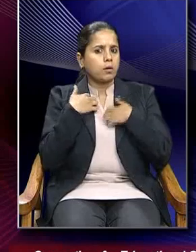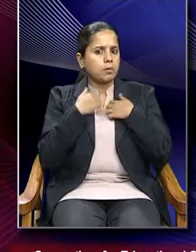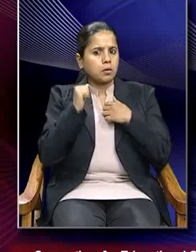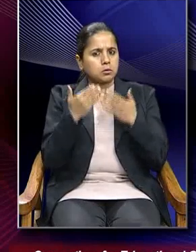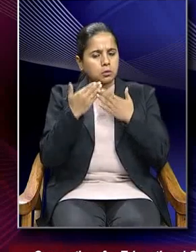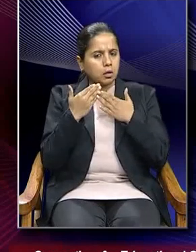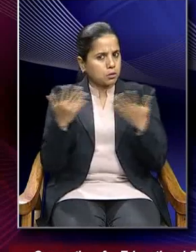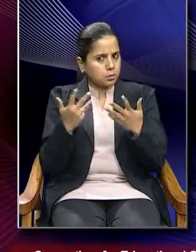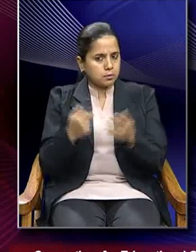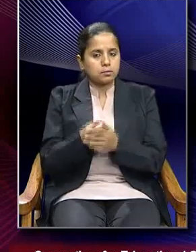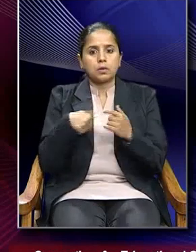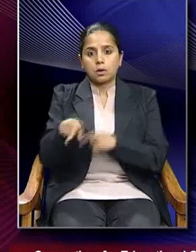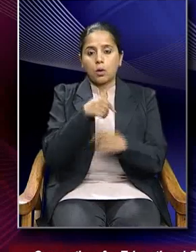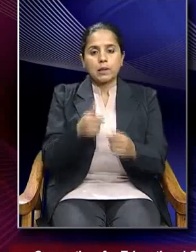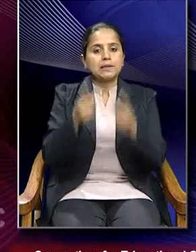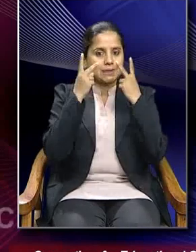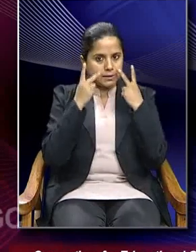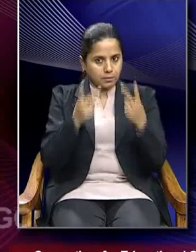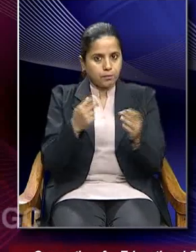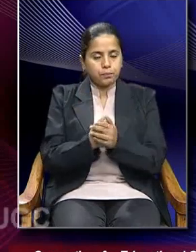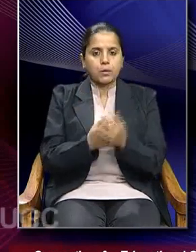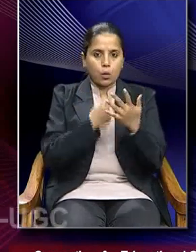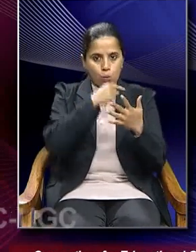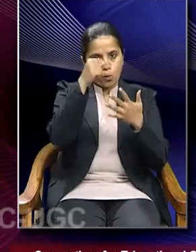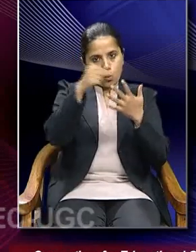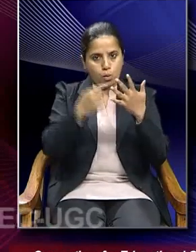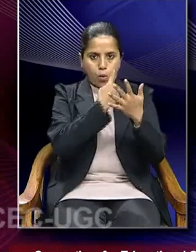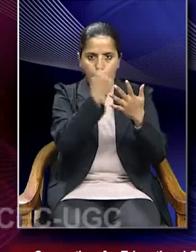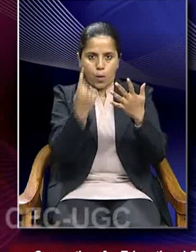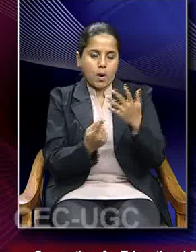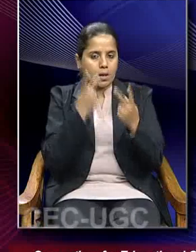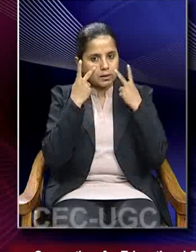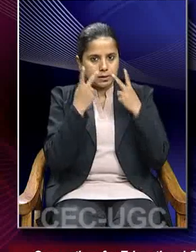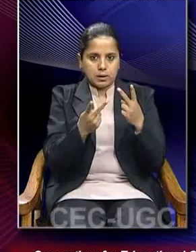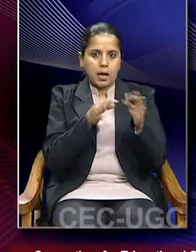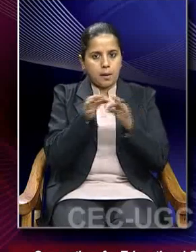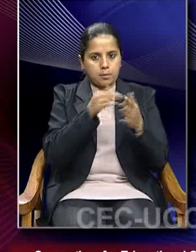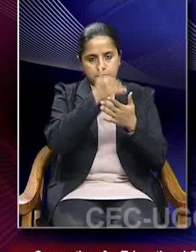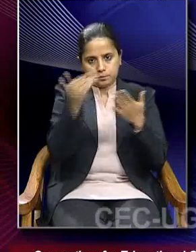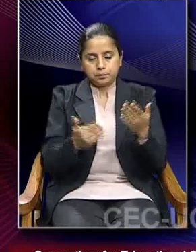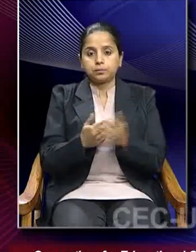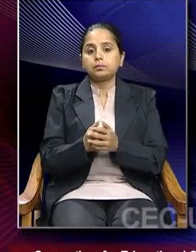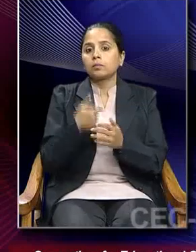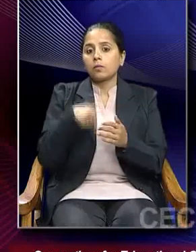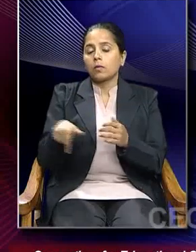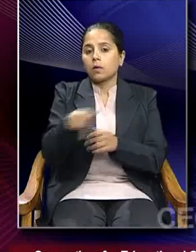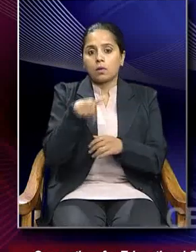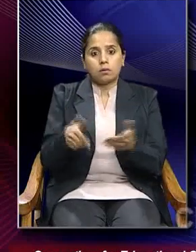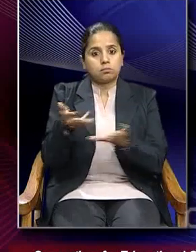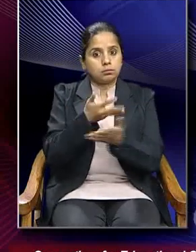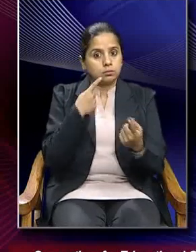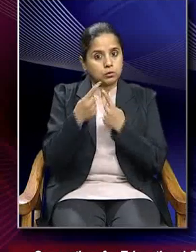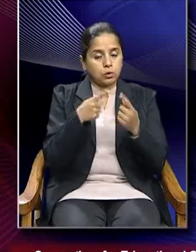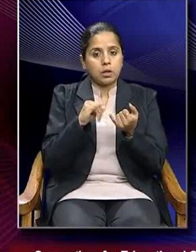studying. Let us look into each one of this. So before we go into the discussion of